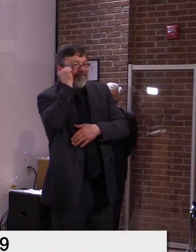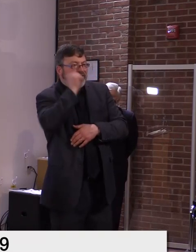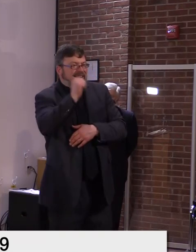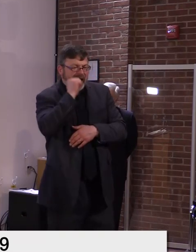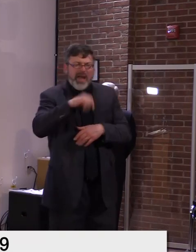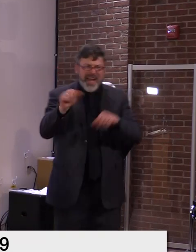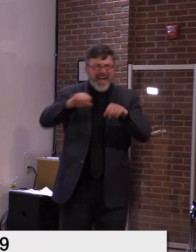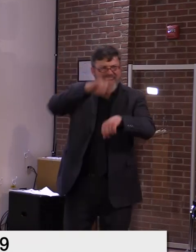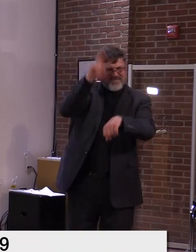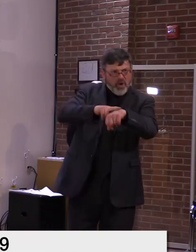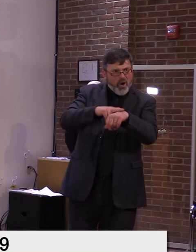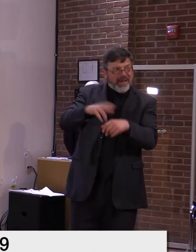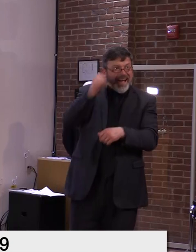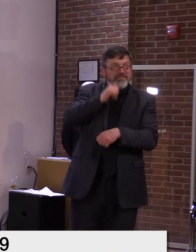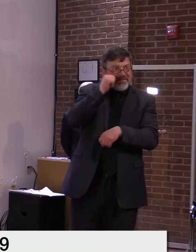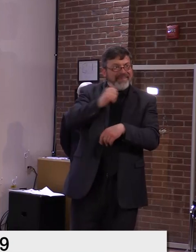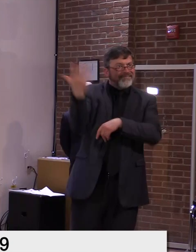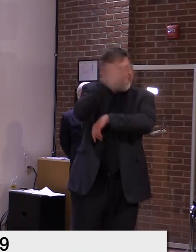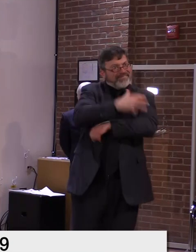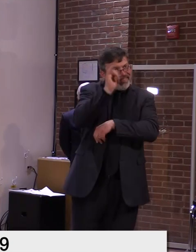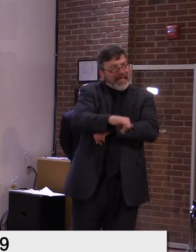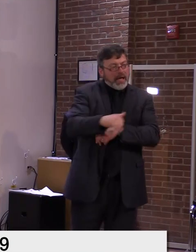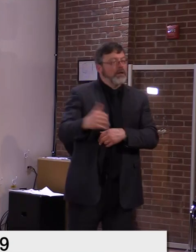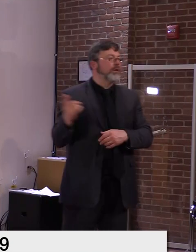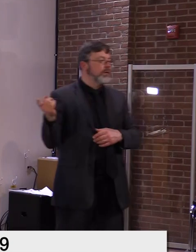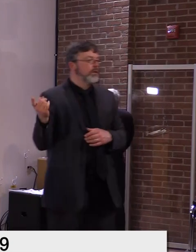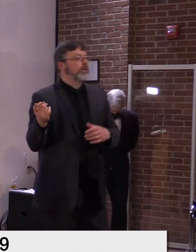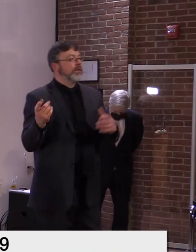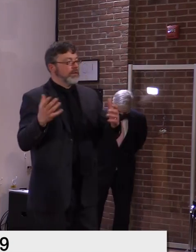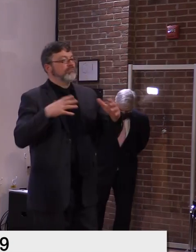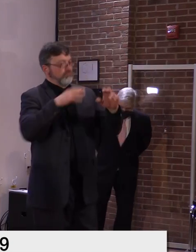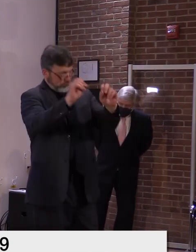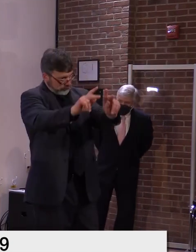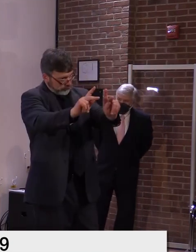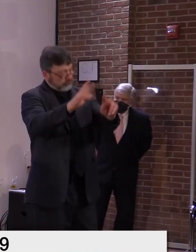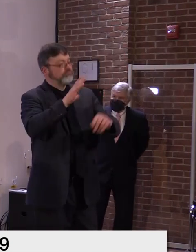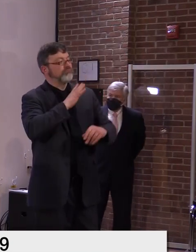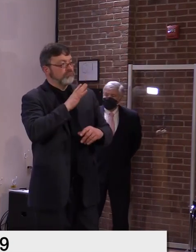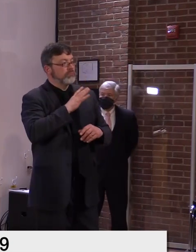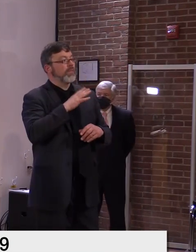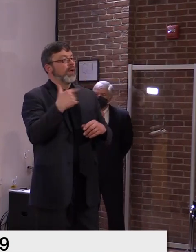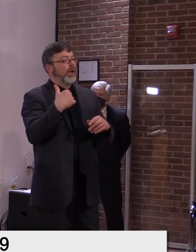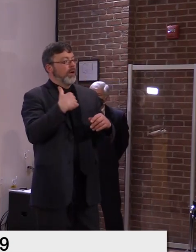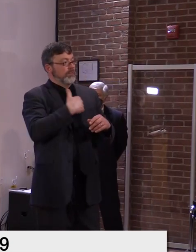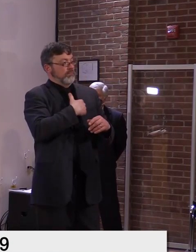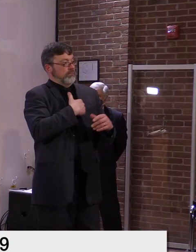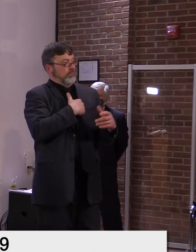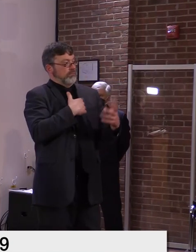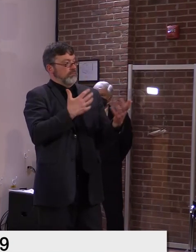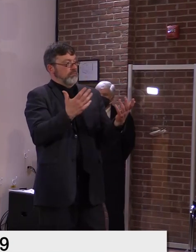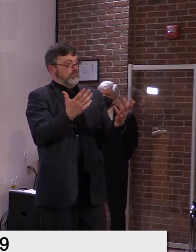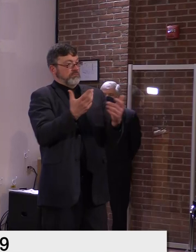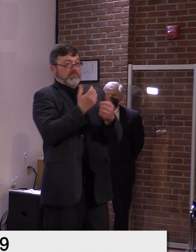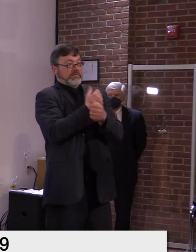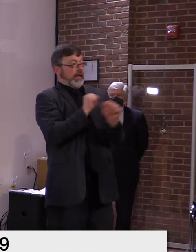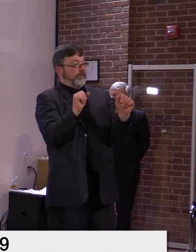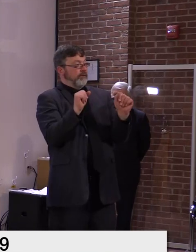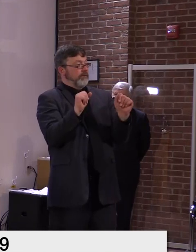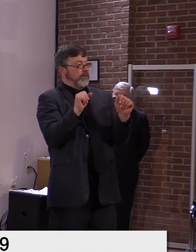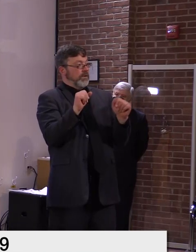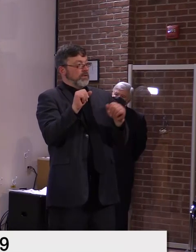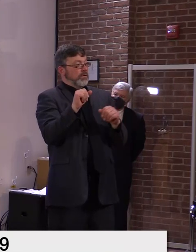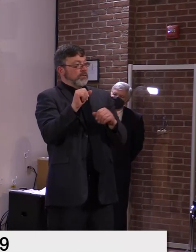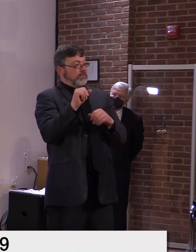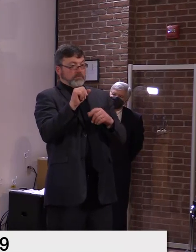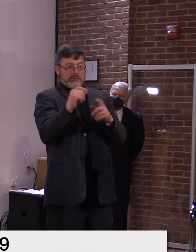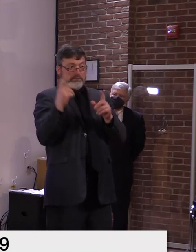more in-person sure. instruction. So yes, we're very excited that it's now safe to have a minimum of 3 feet